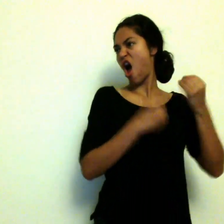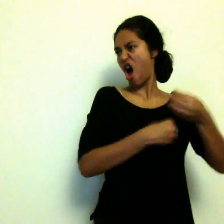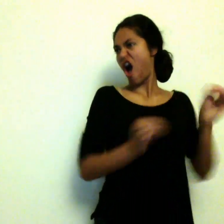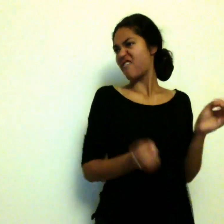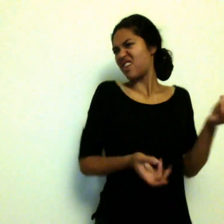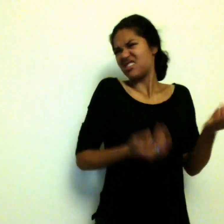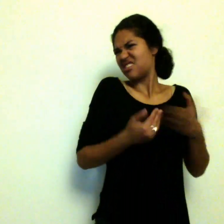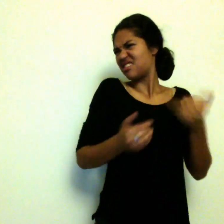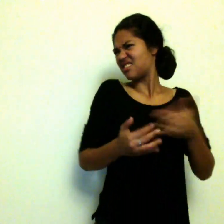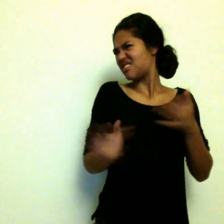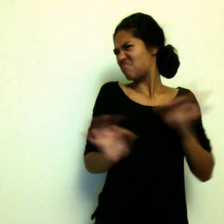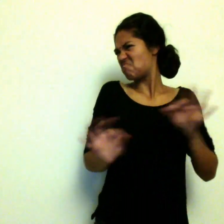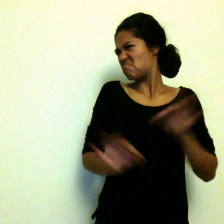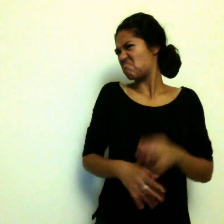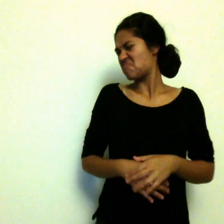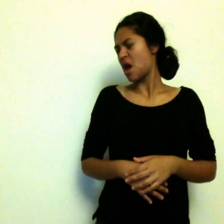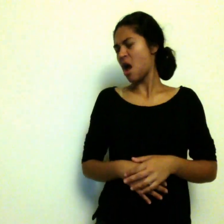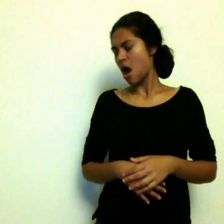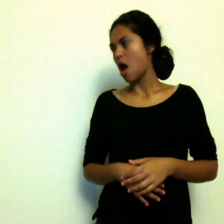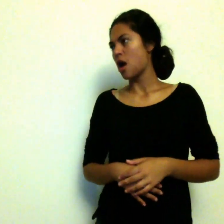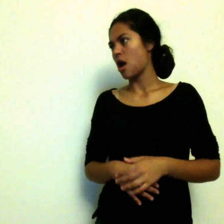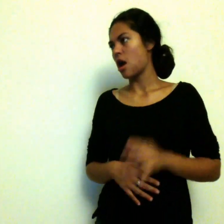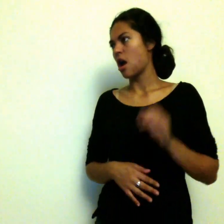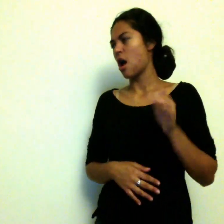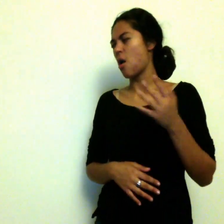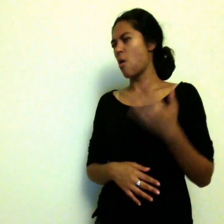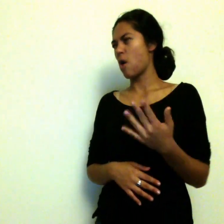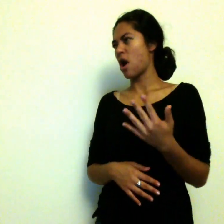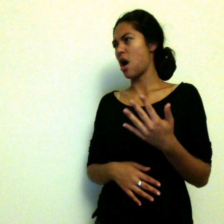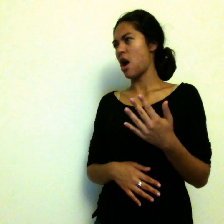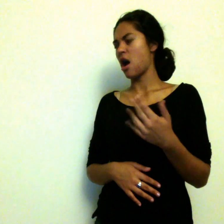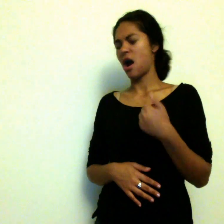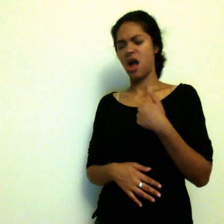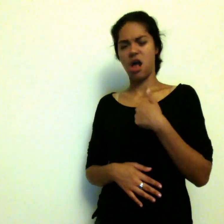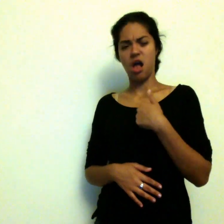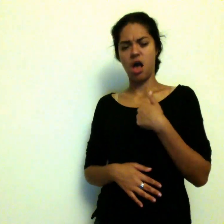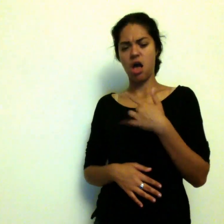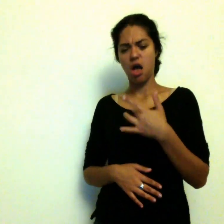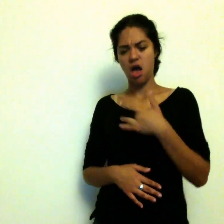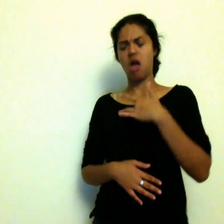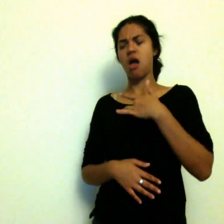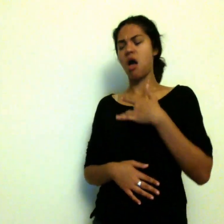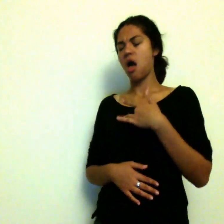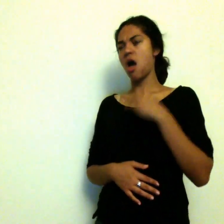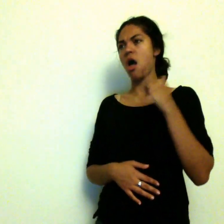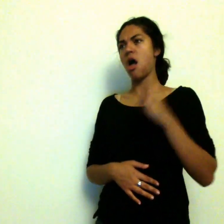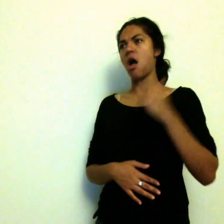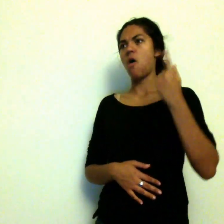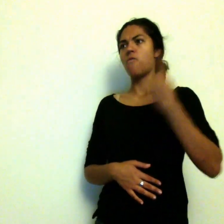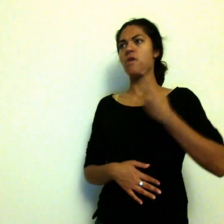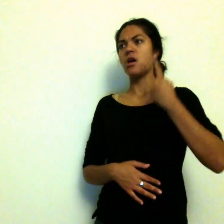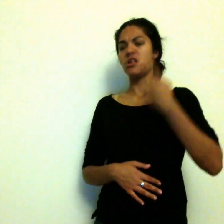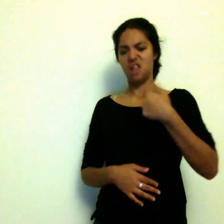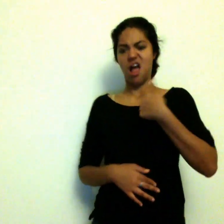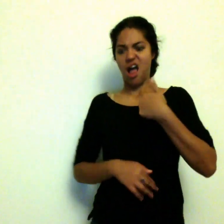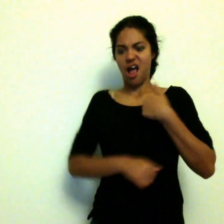And as soon as he said that, he convicted himself and said, I know why